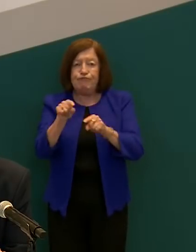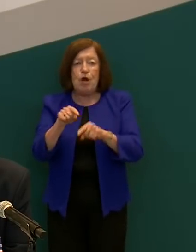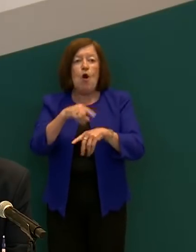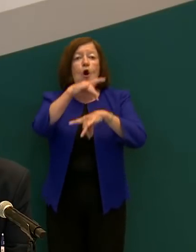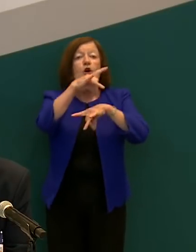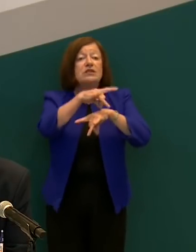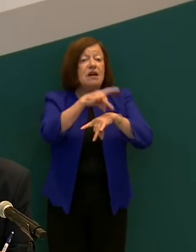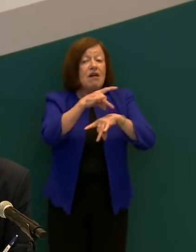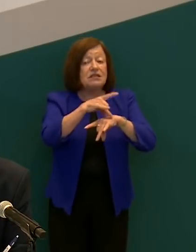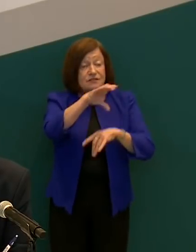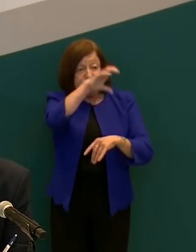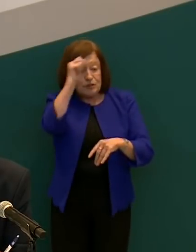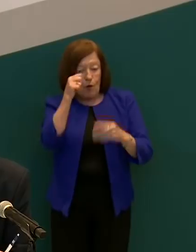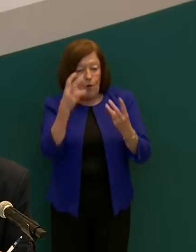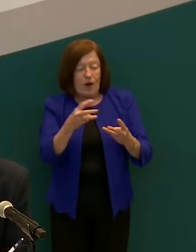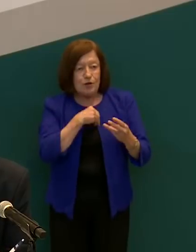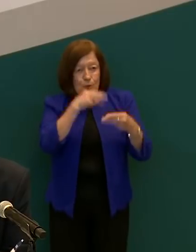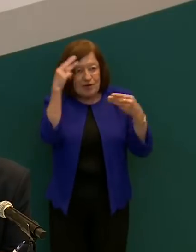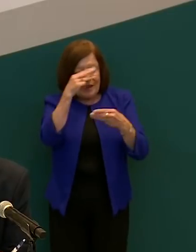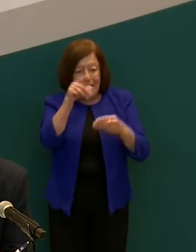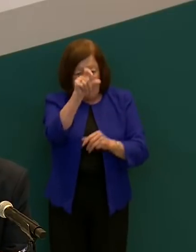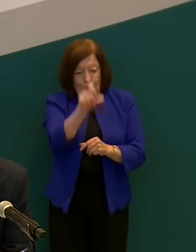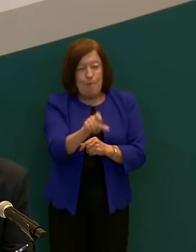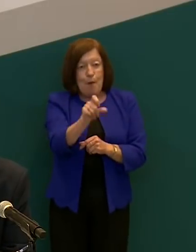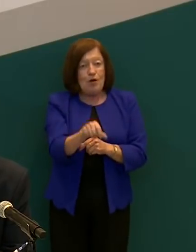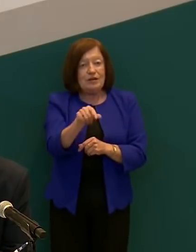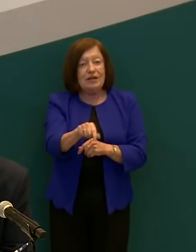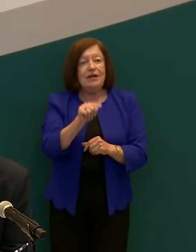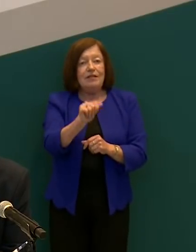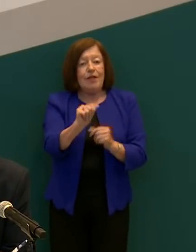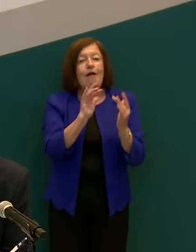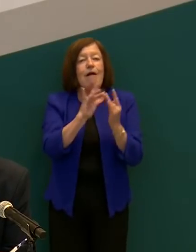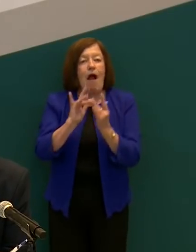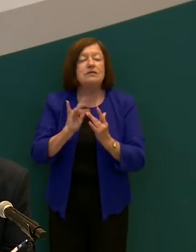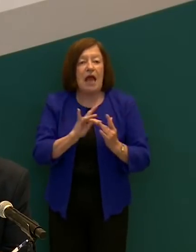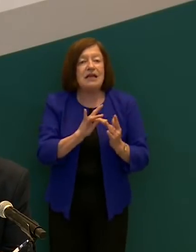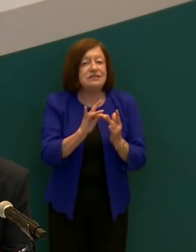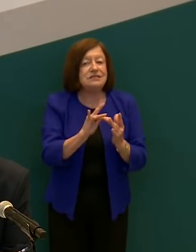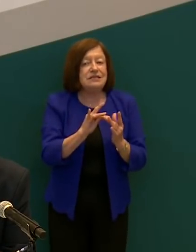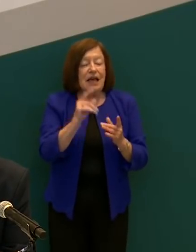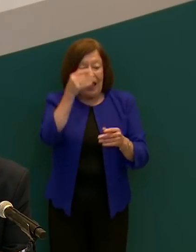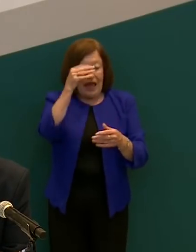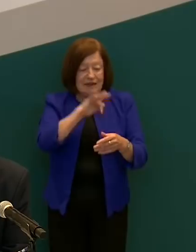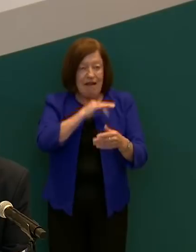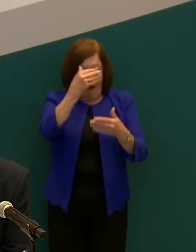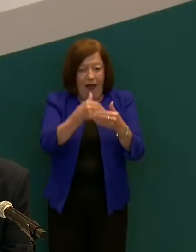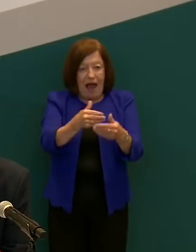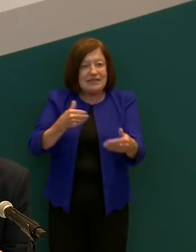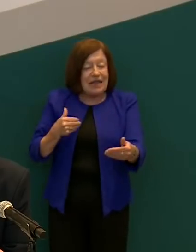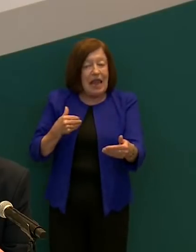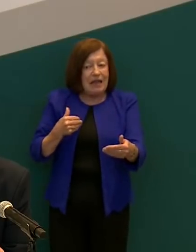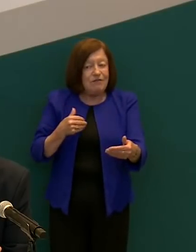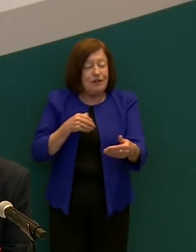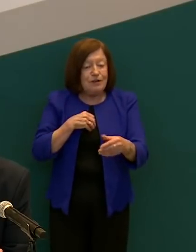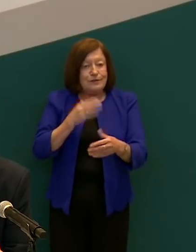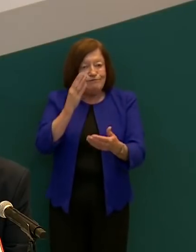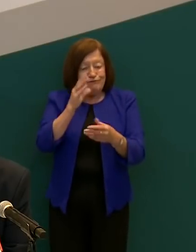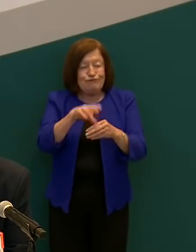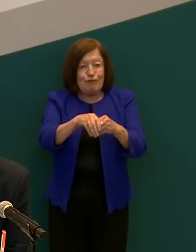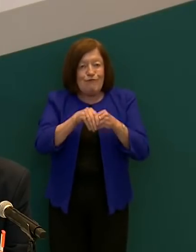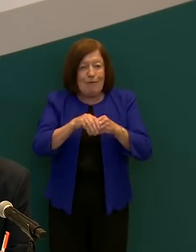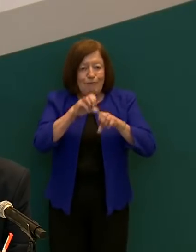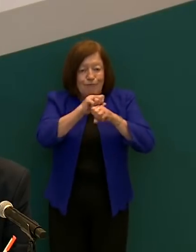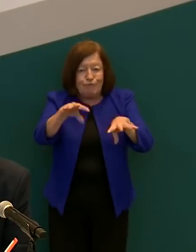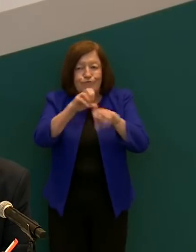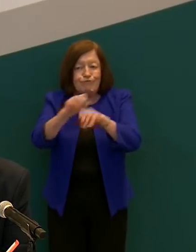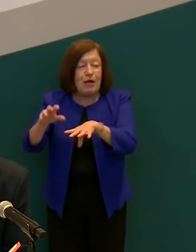doctors, first and foremost, want to protect the person, protect their contacts, and isolate them and prevent further spread. That's what our response